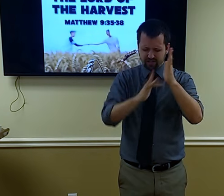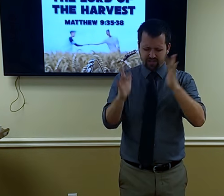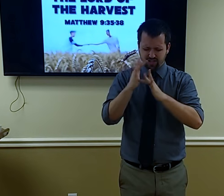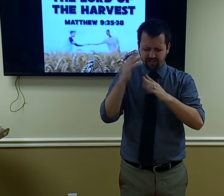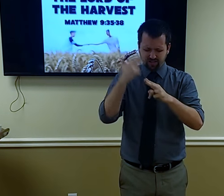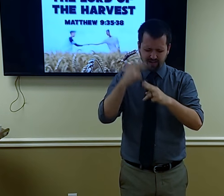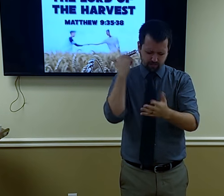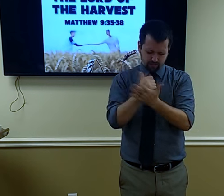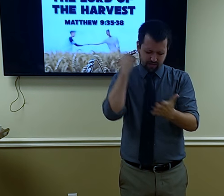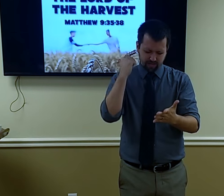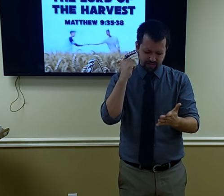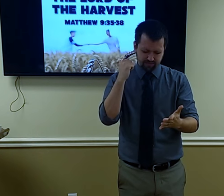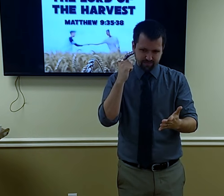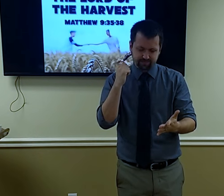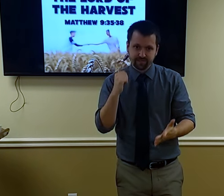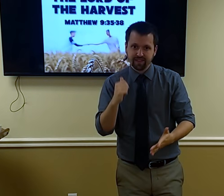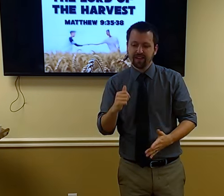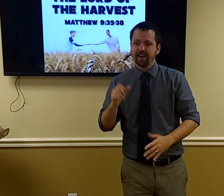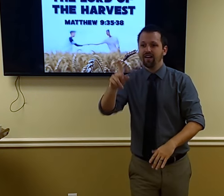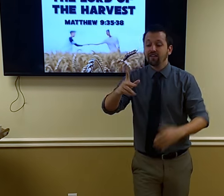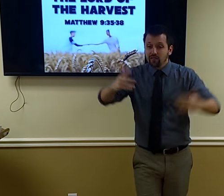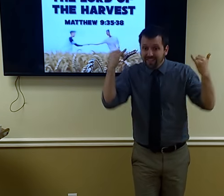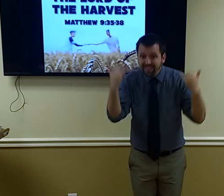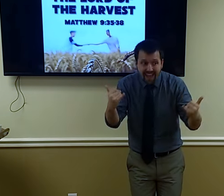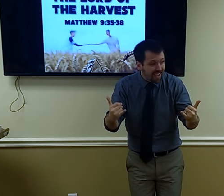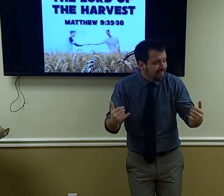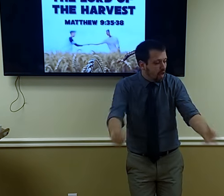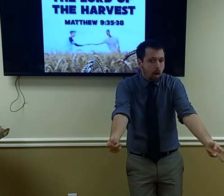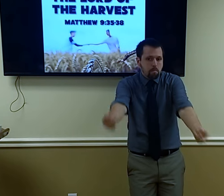In Jesus' name. Amen. Alright, so today is